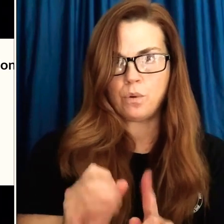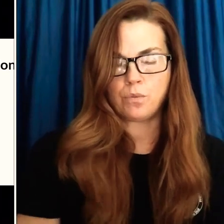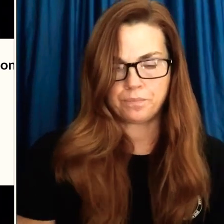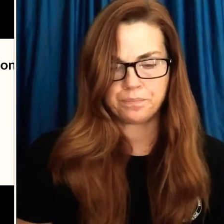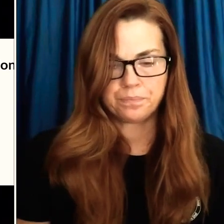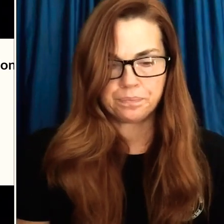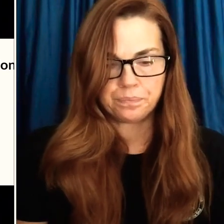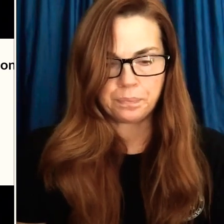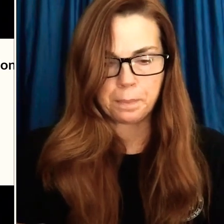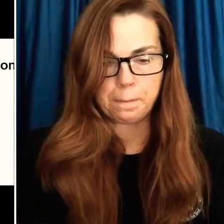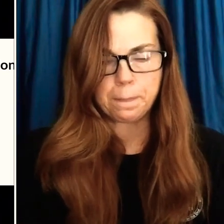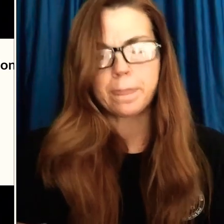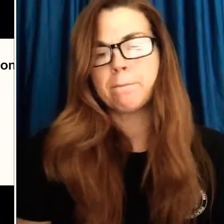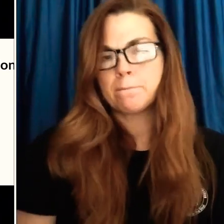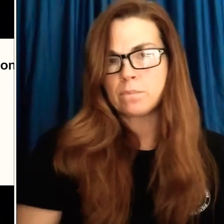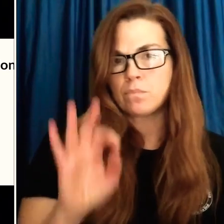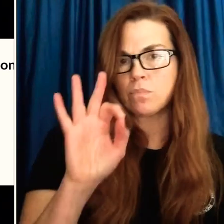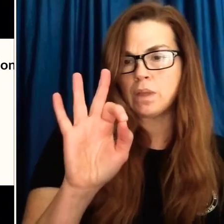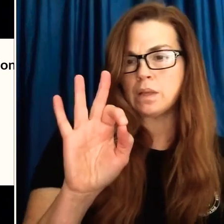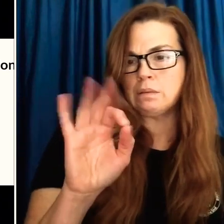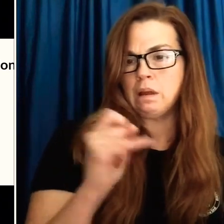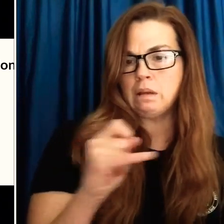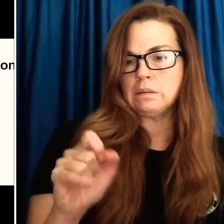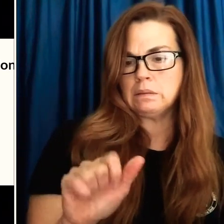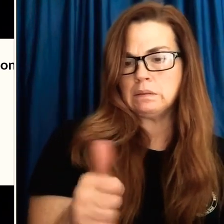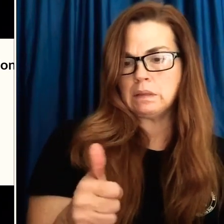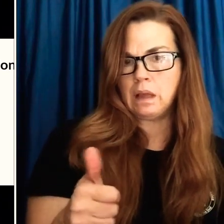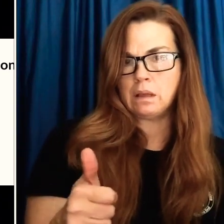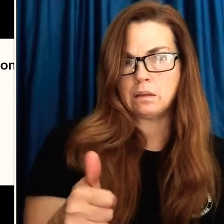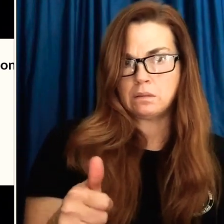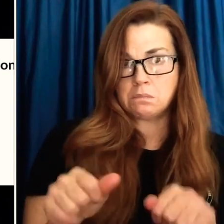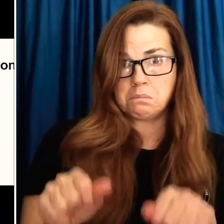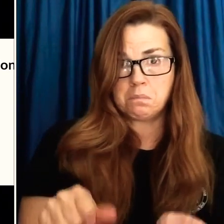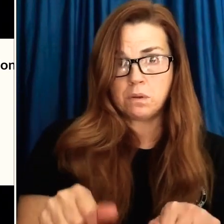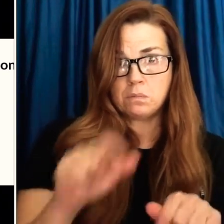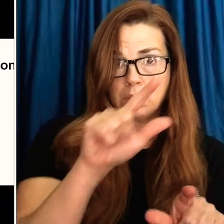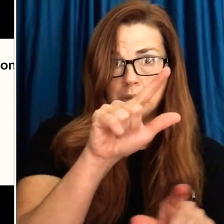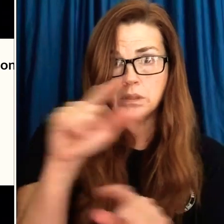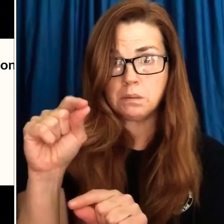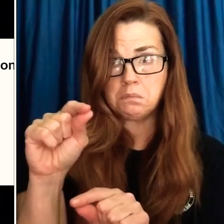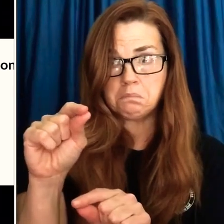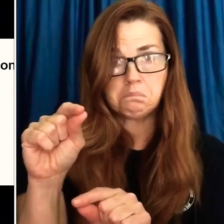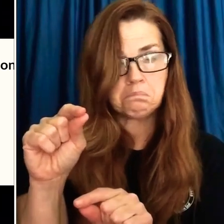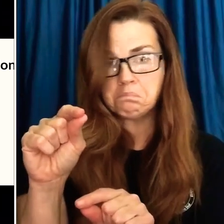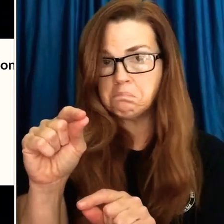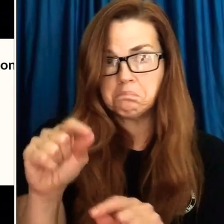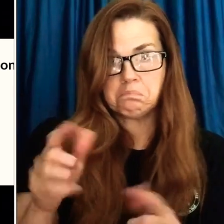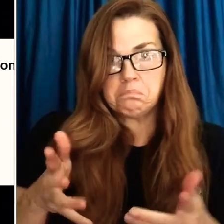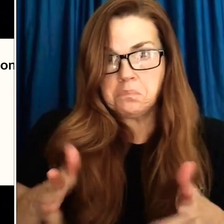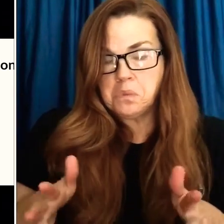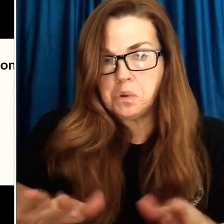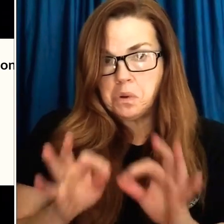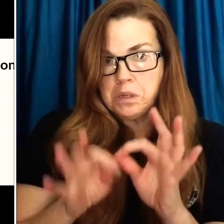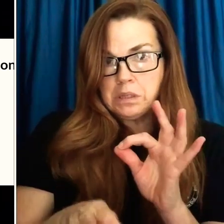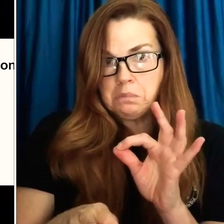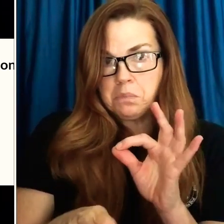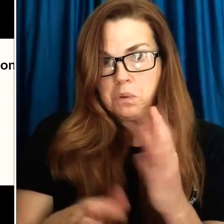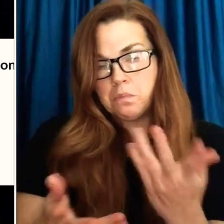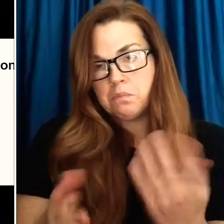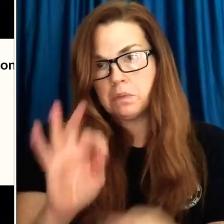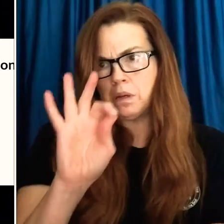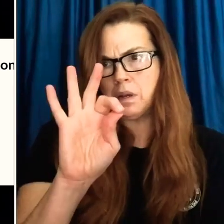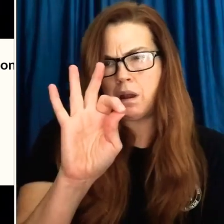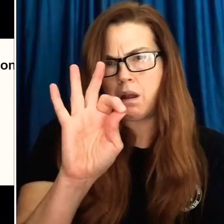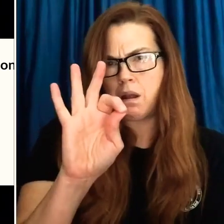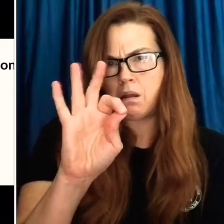9 over 10. And 9/10 is actually as simplified as it can get, is because the only number that